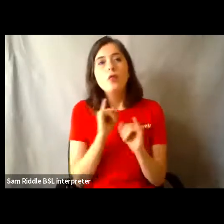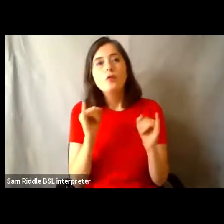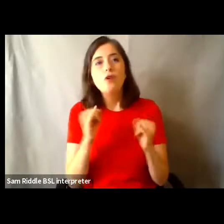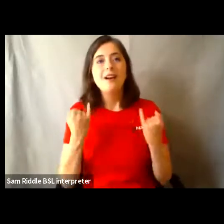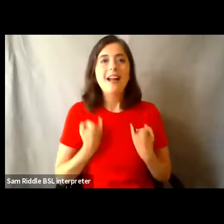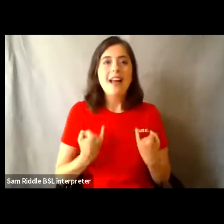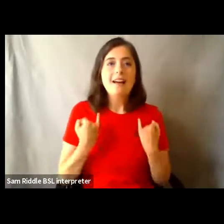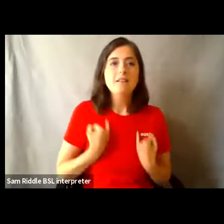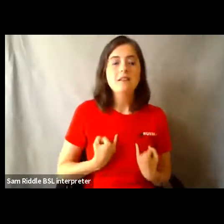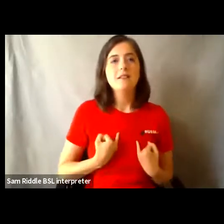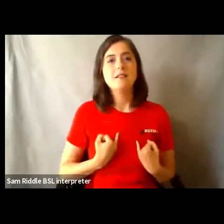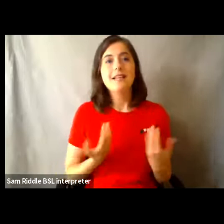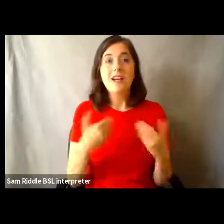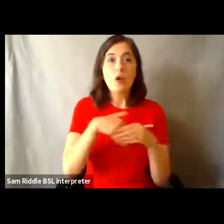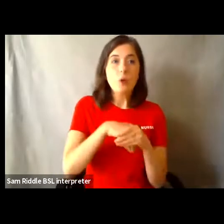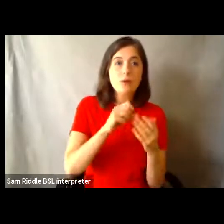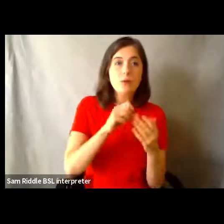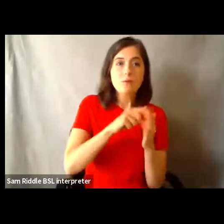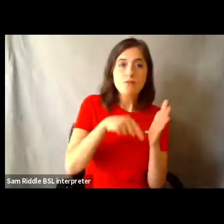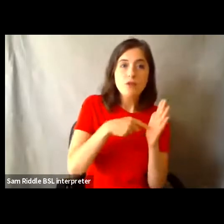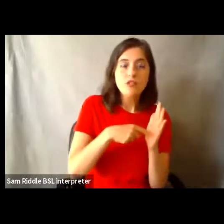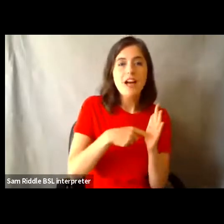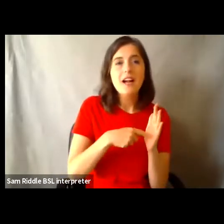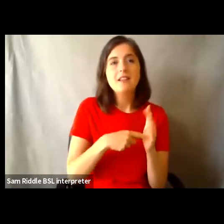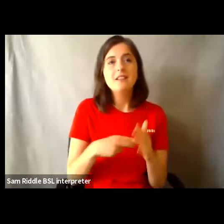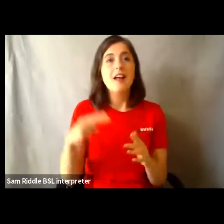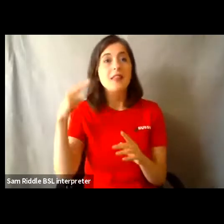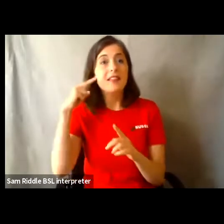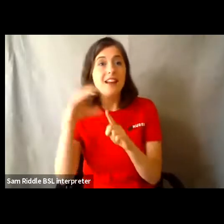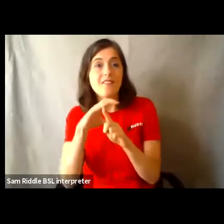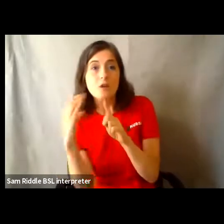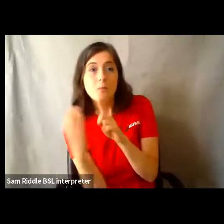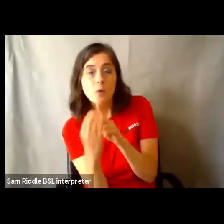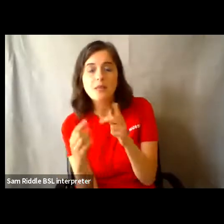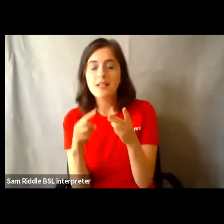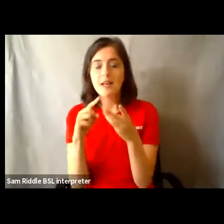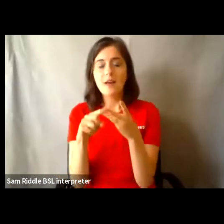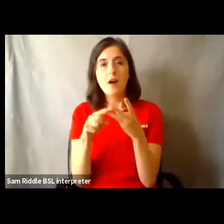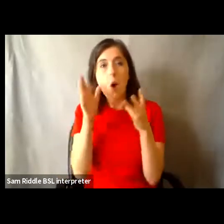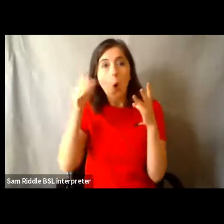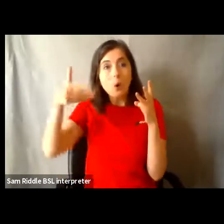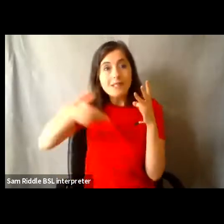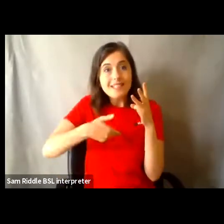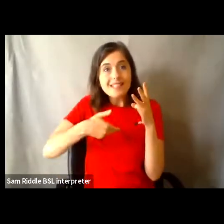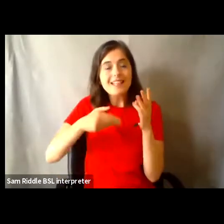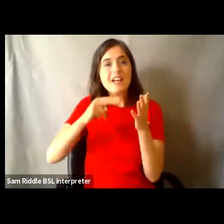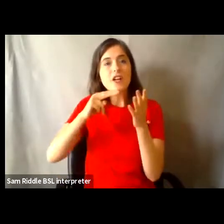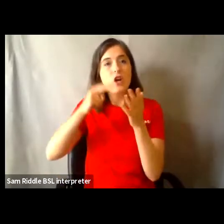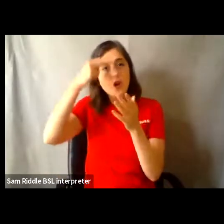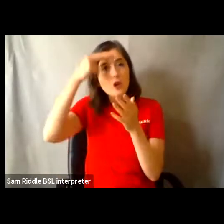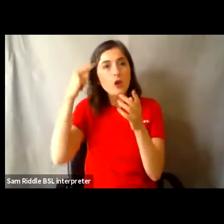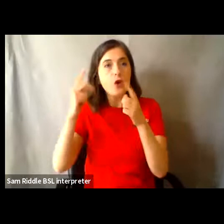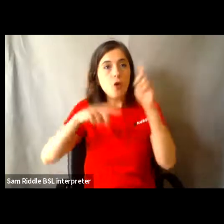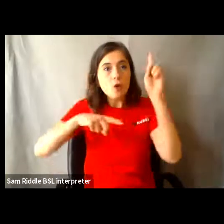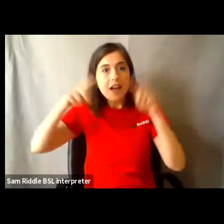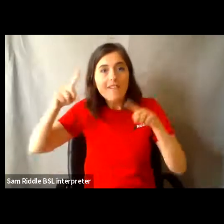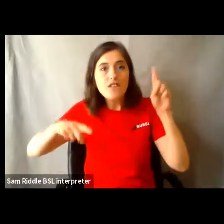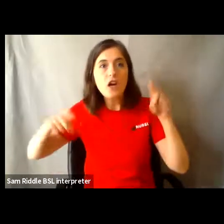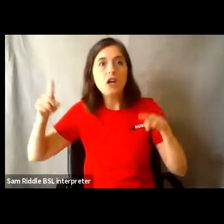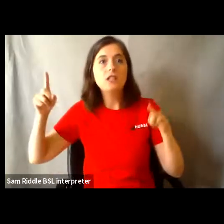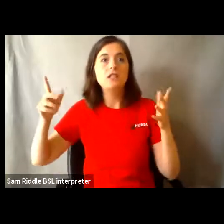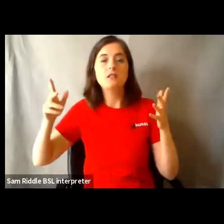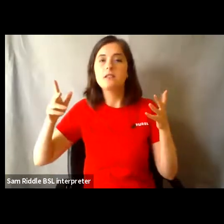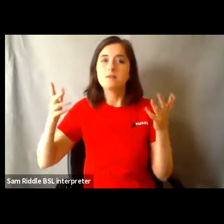deaf community, autistic, neurodiverse people, people with mental distress, where in Recovery in the